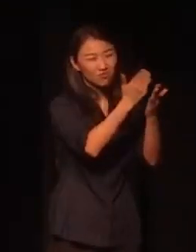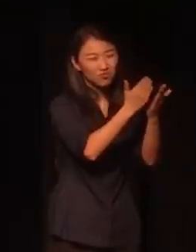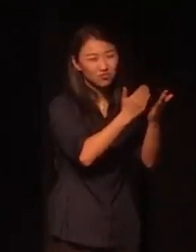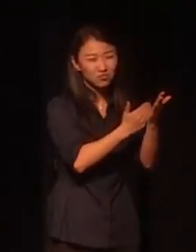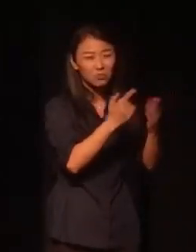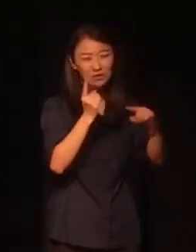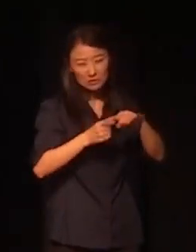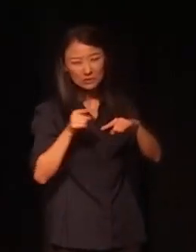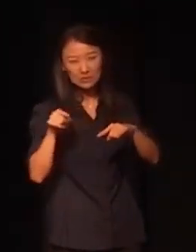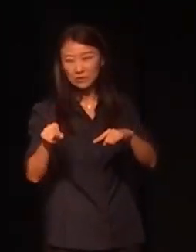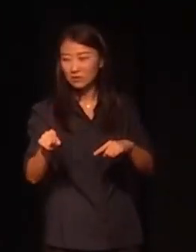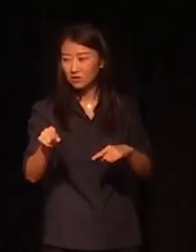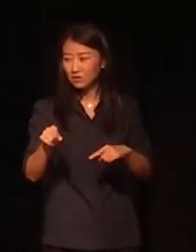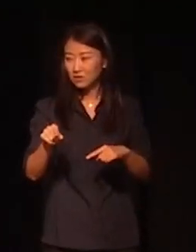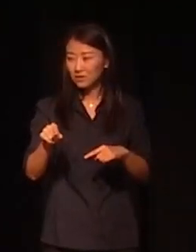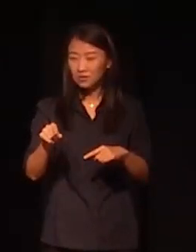rather